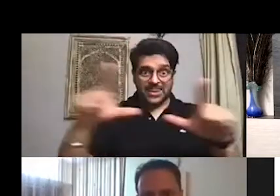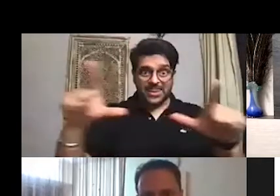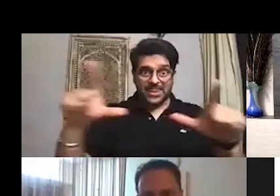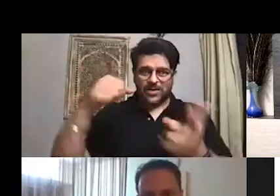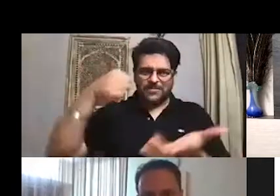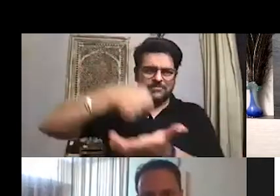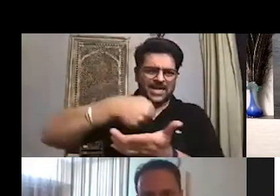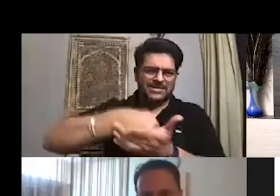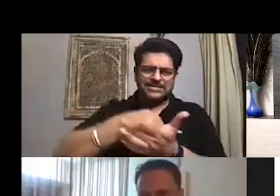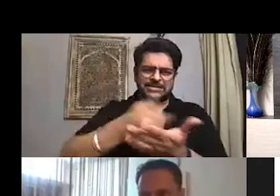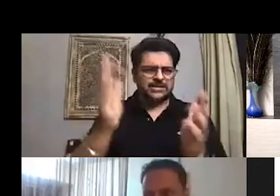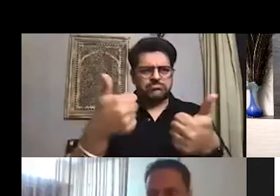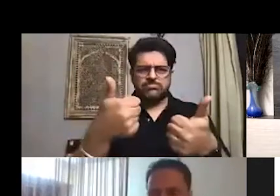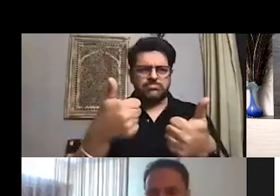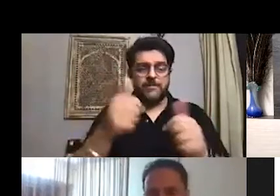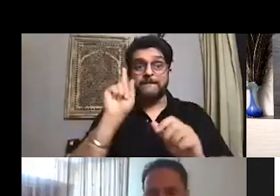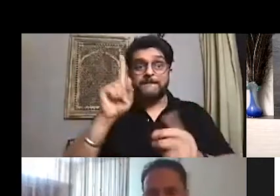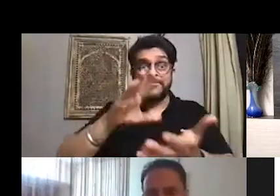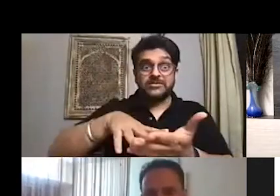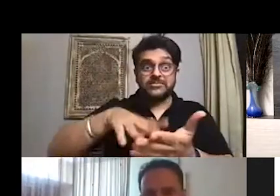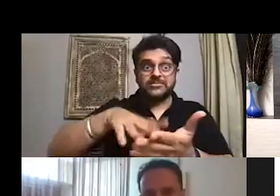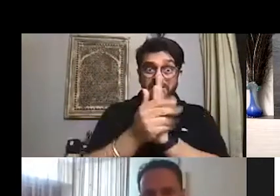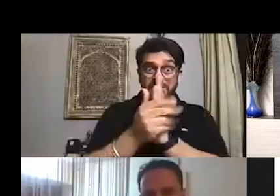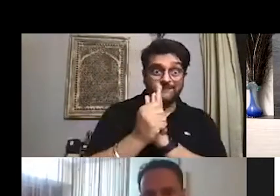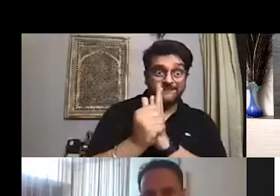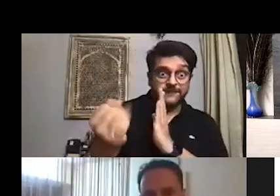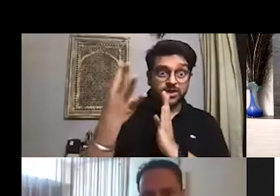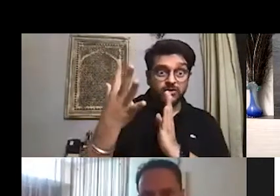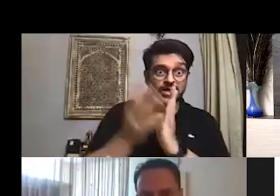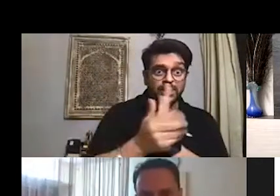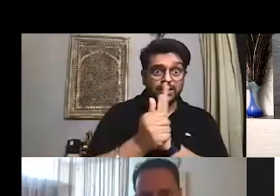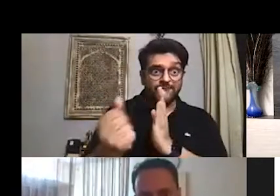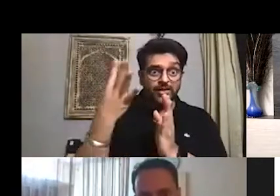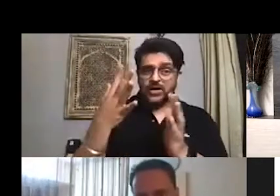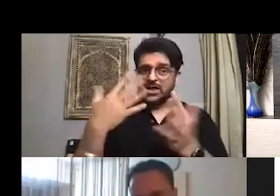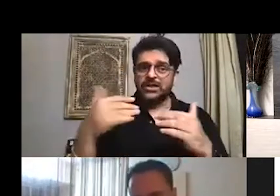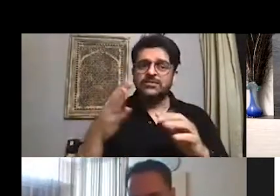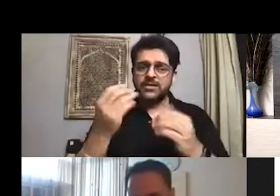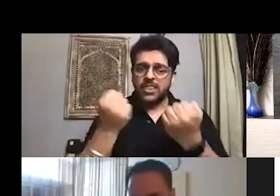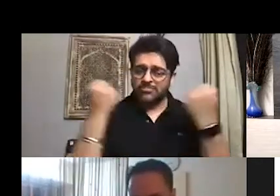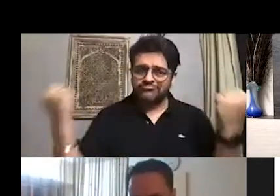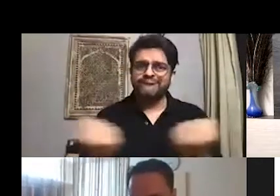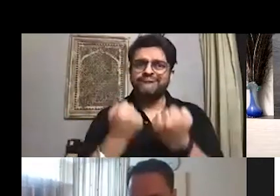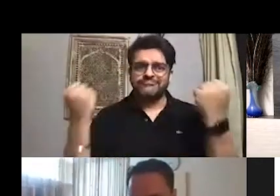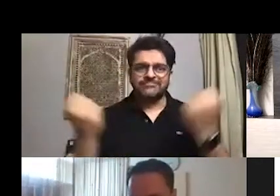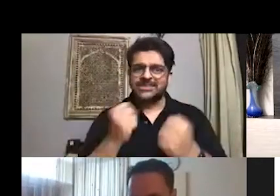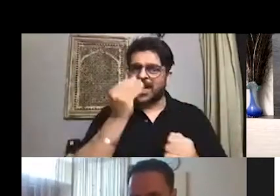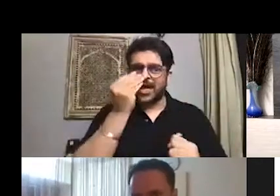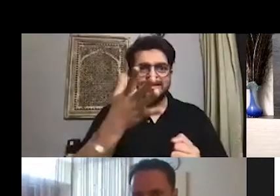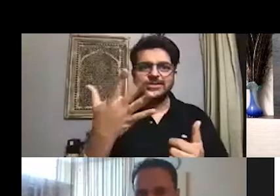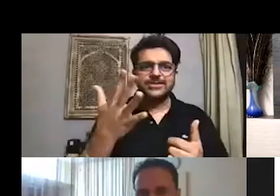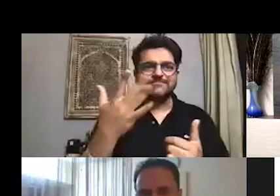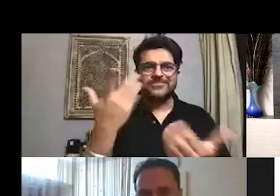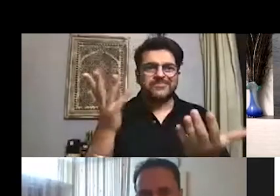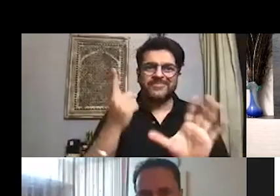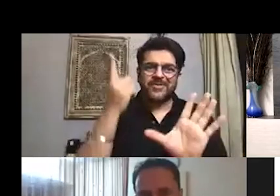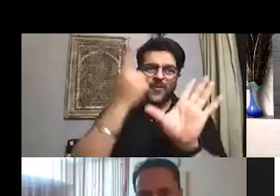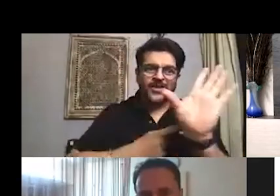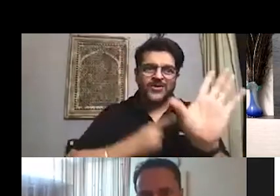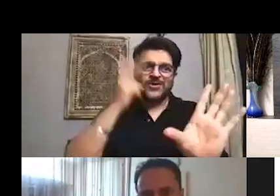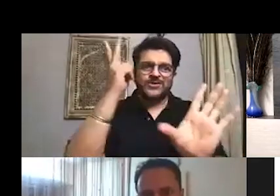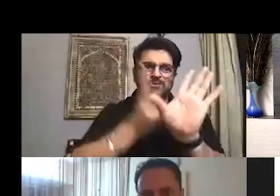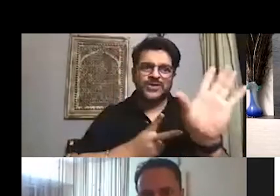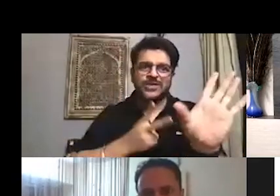sign language, learning sign language, basics, yes, they're fine, yeah. But if you want to really learn Indian sign language, it's